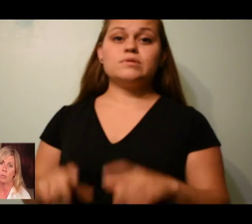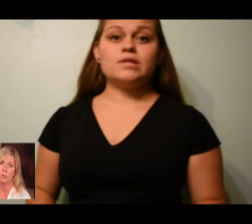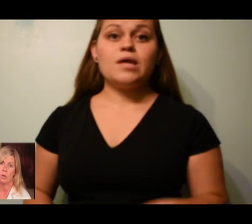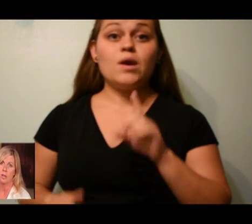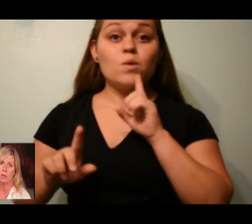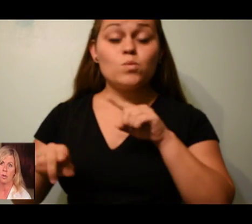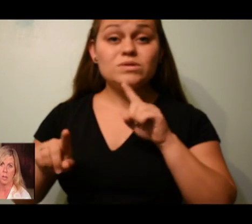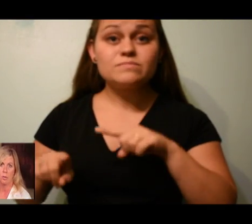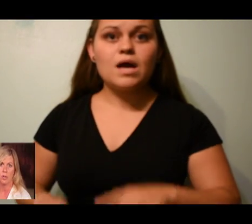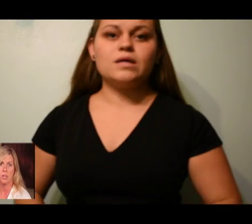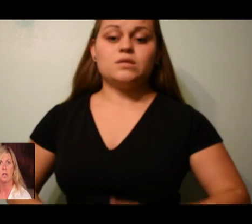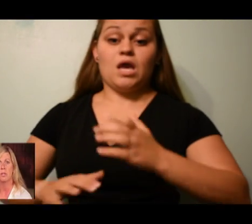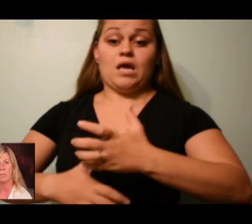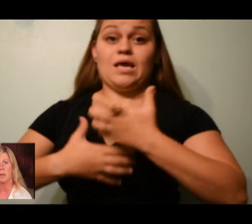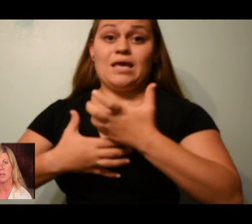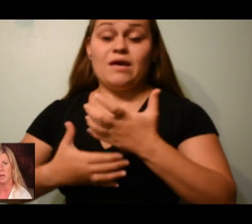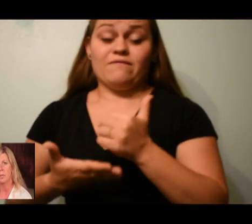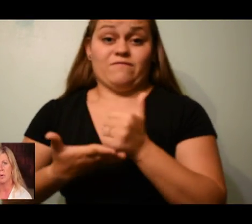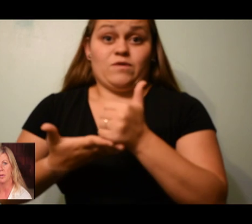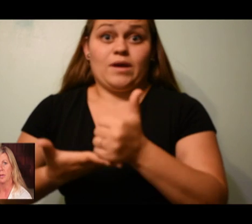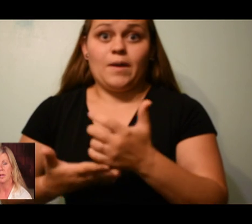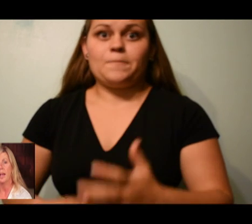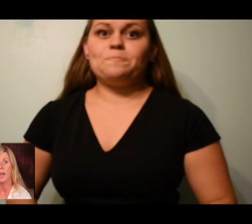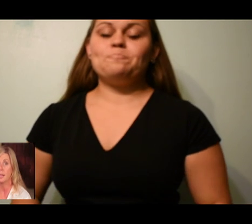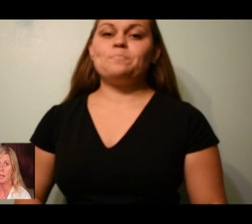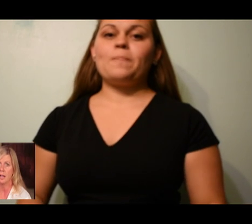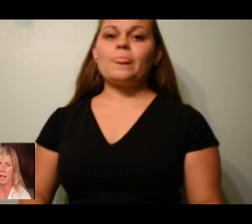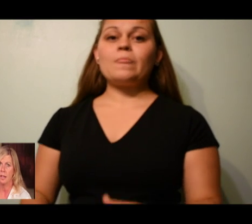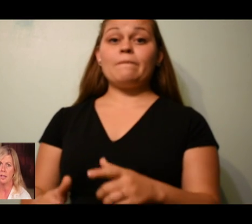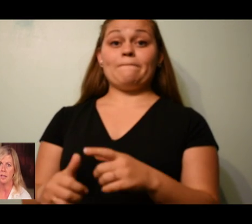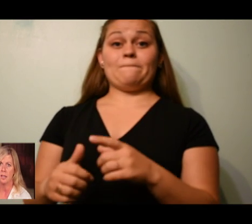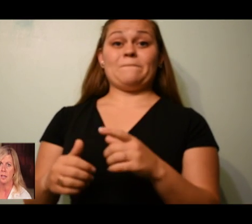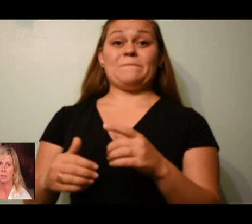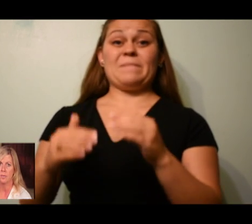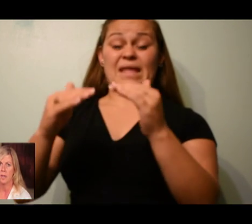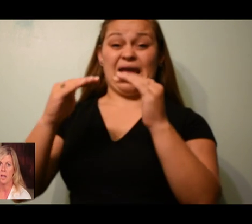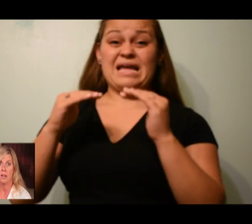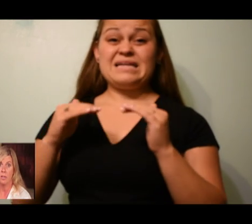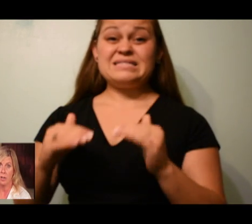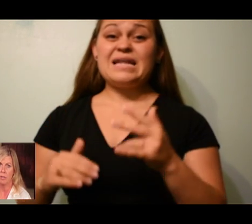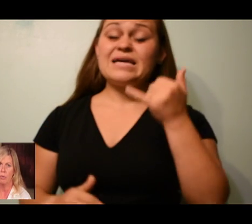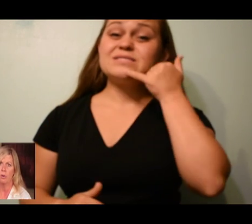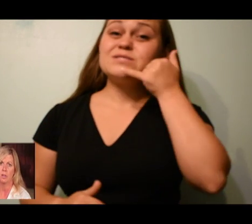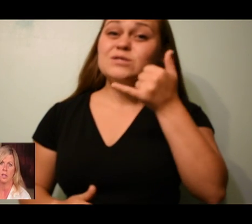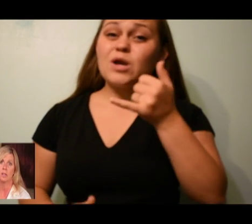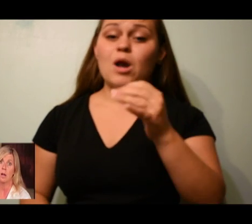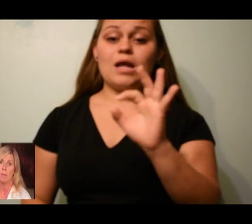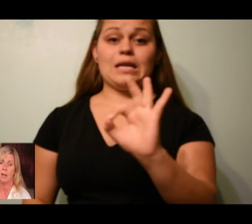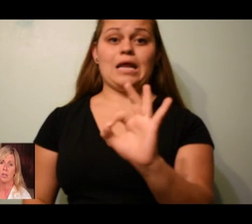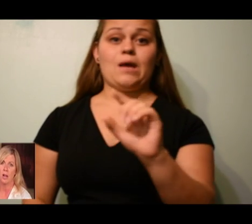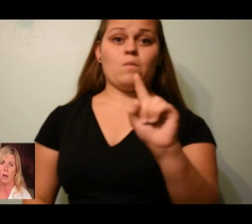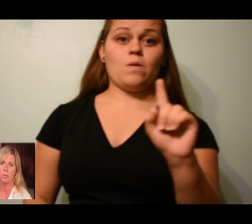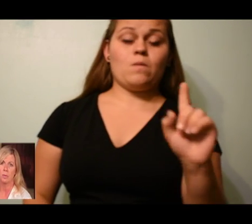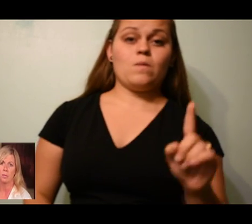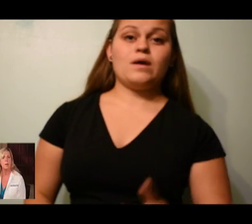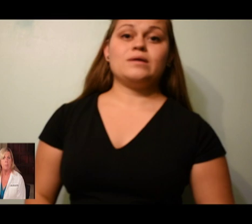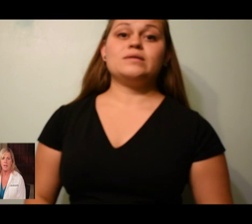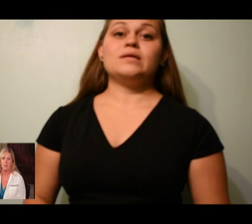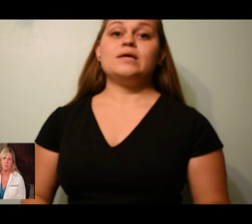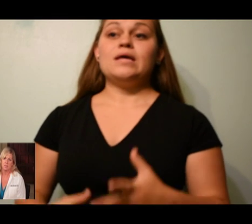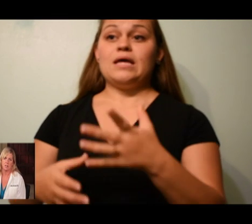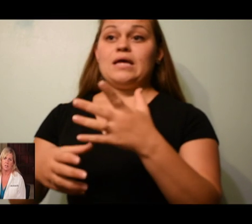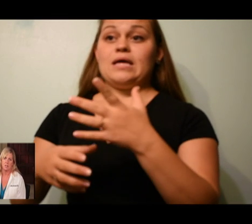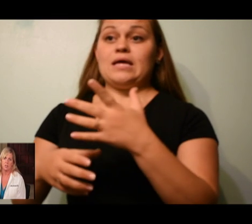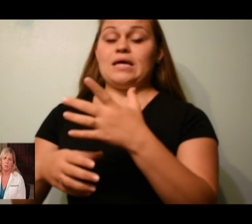phone 911 or the emergency response number and get an AED, and very importantly, to come back to help.